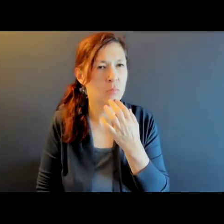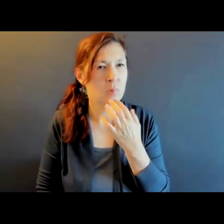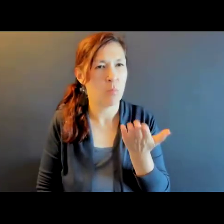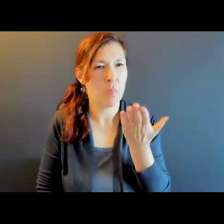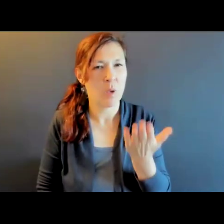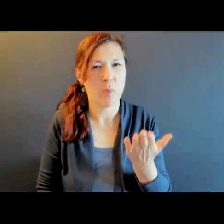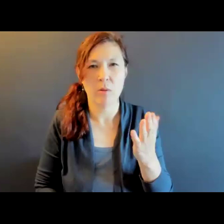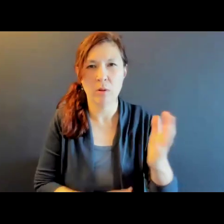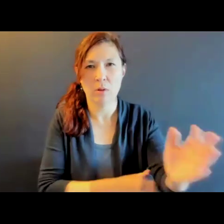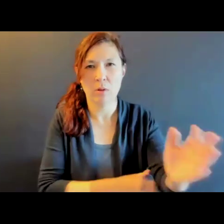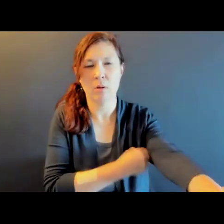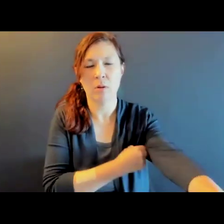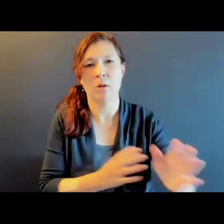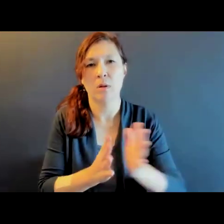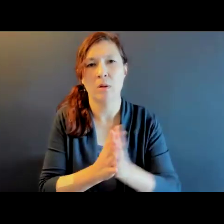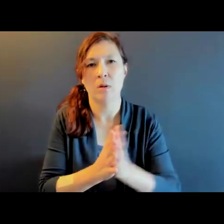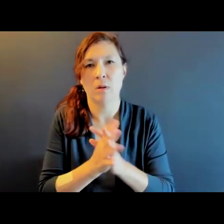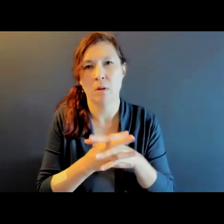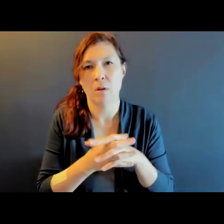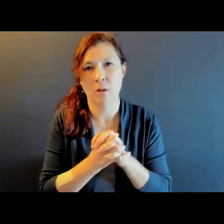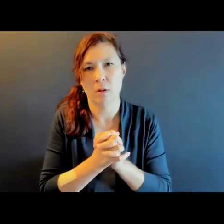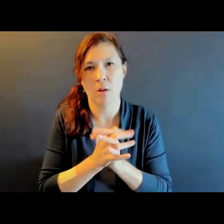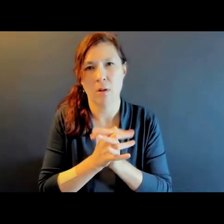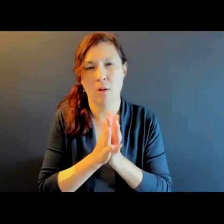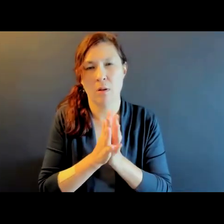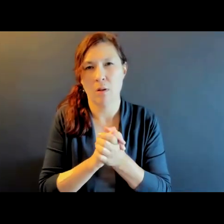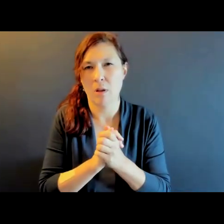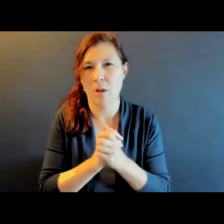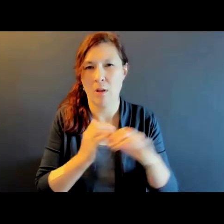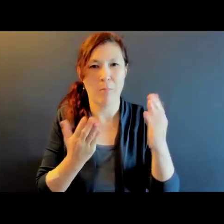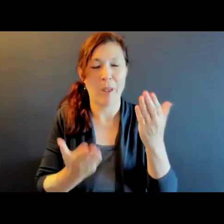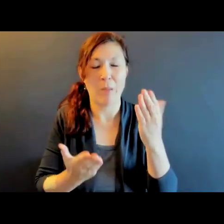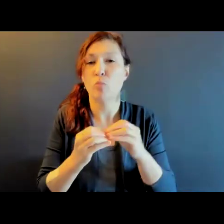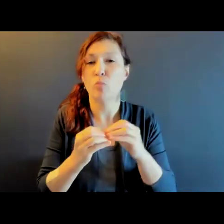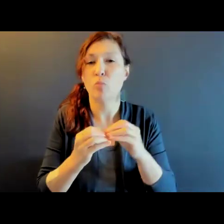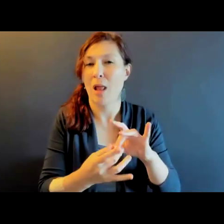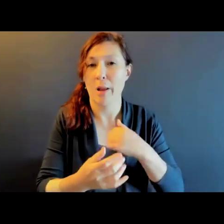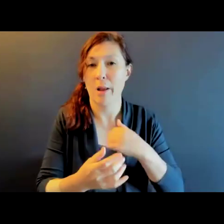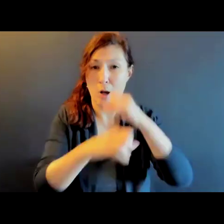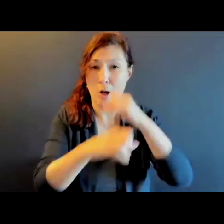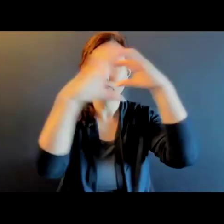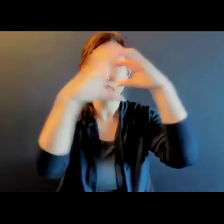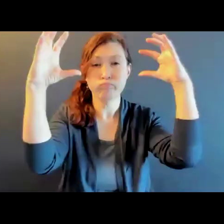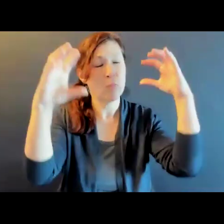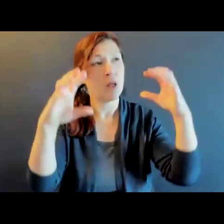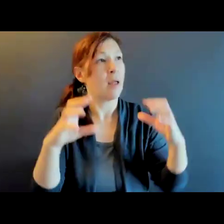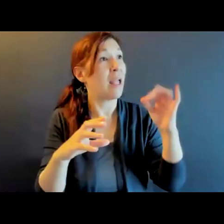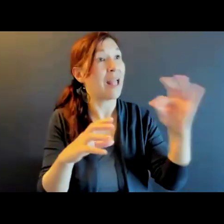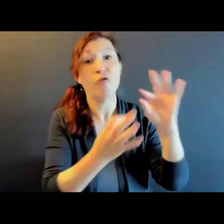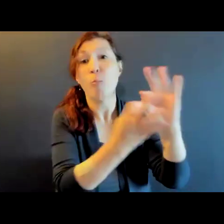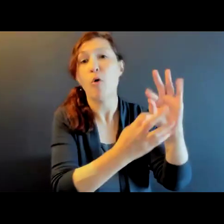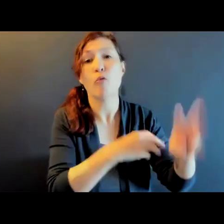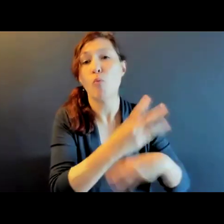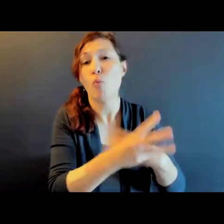a result of my imagination in an ideal setting.